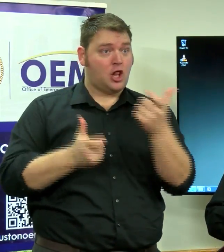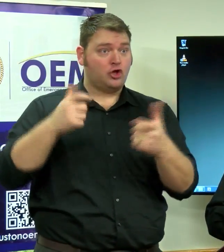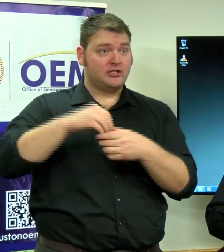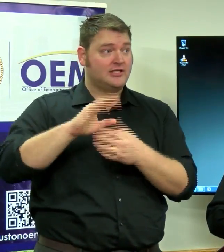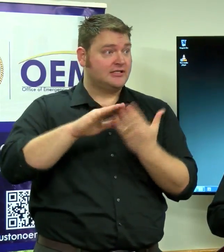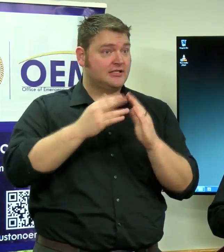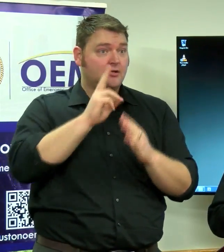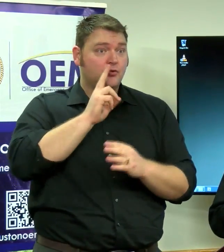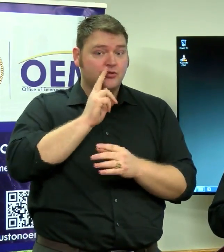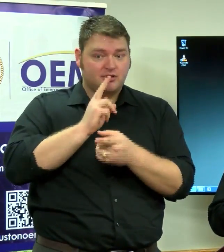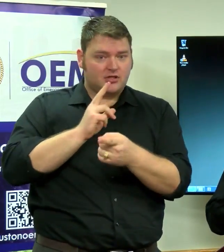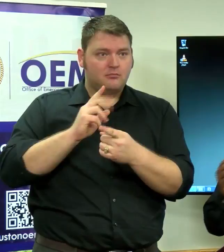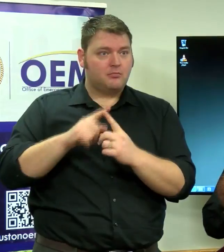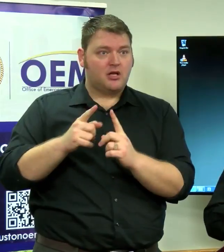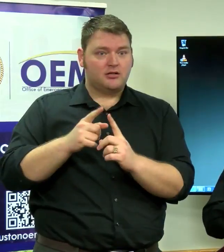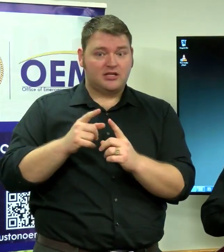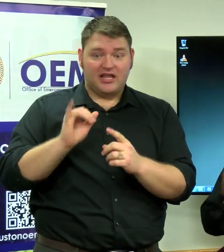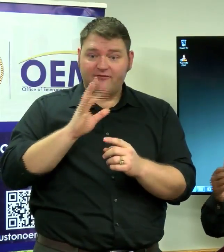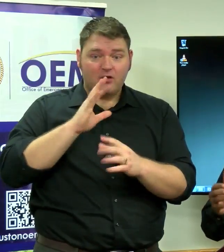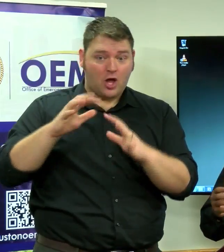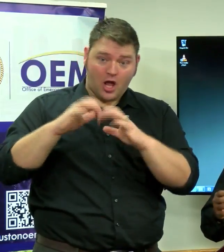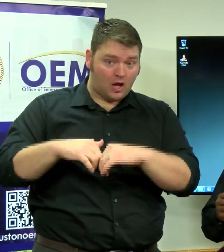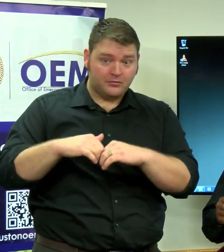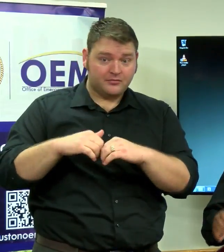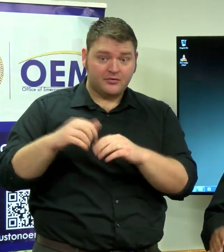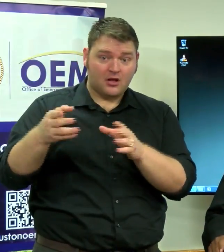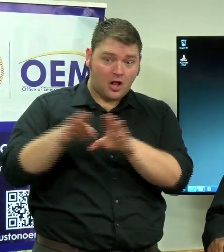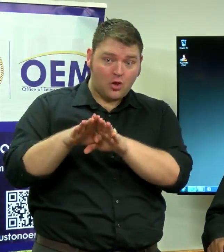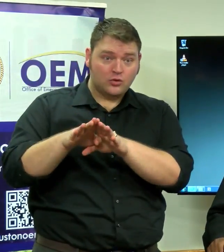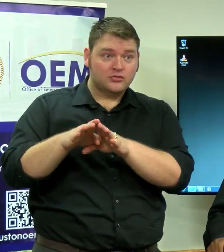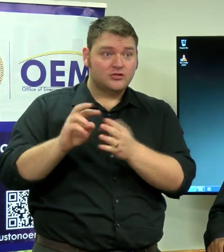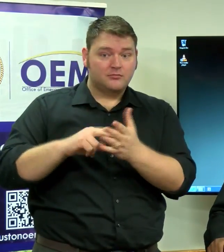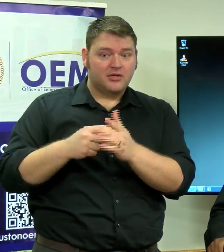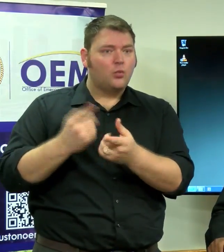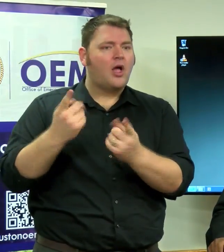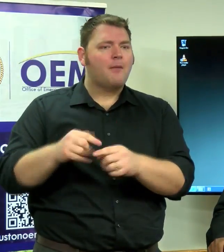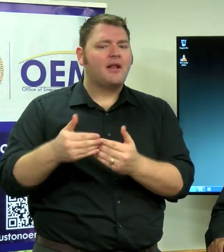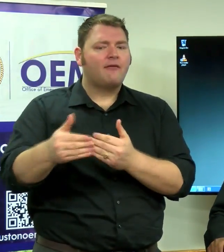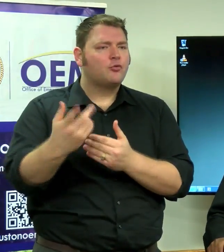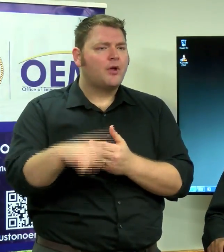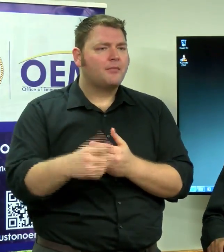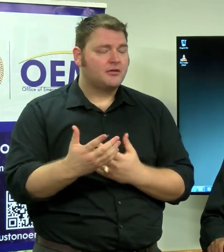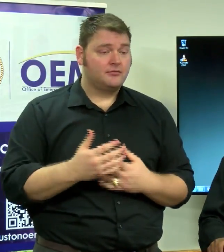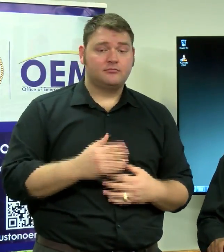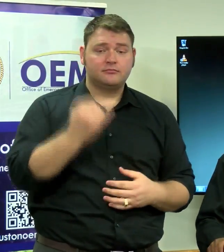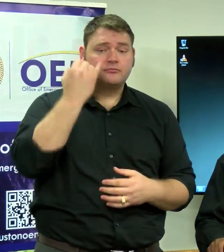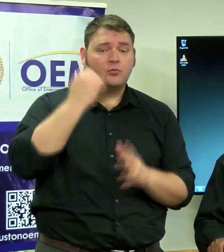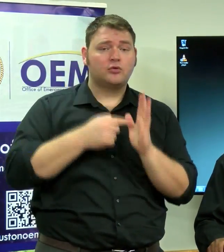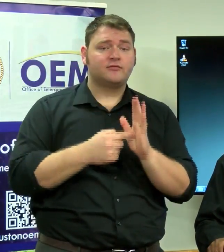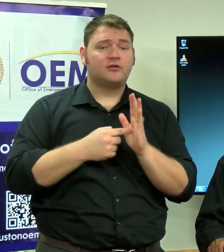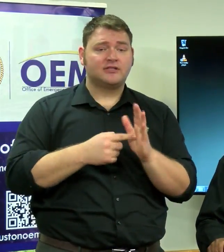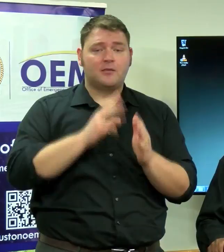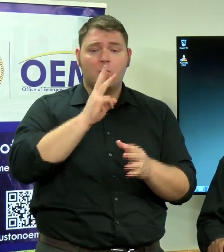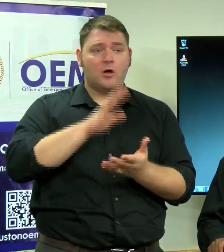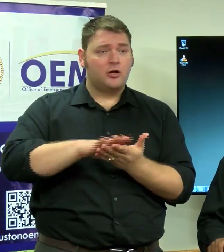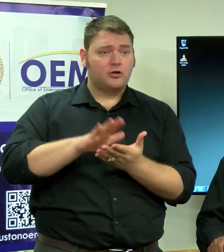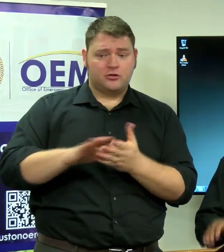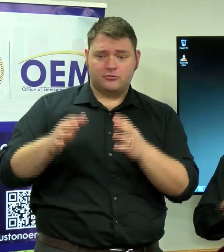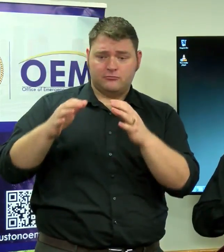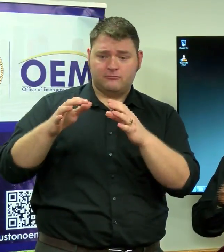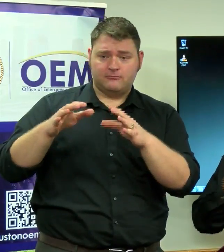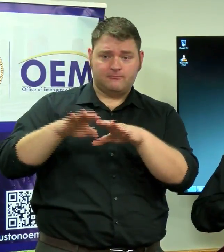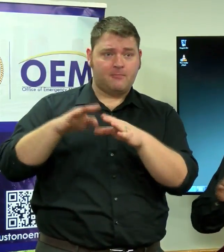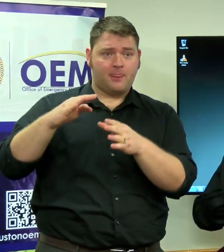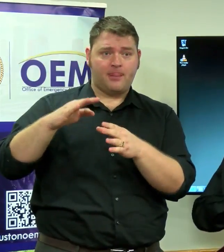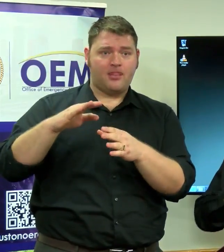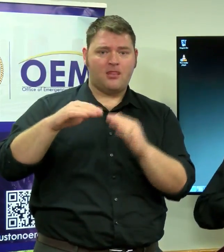down? If you want to assume the worst, that means, let's say, if it drops below 20% capacity, I